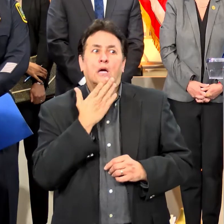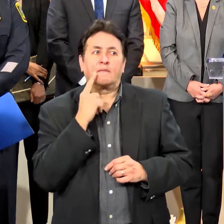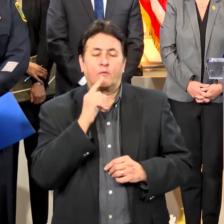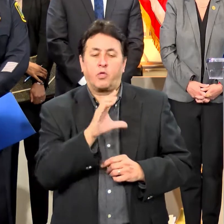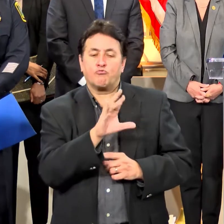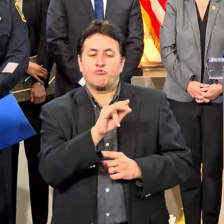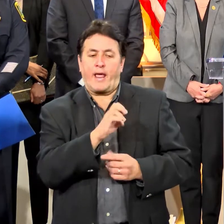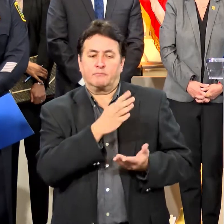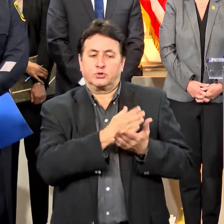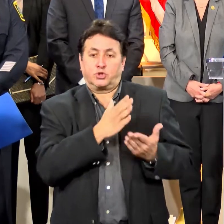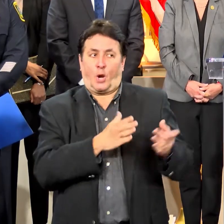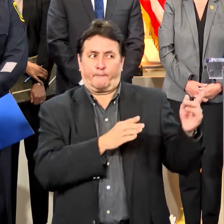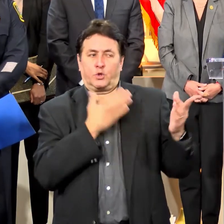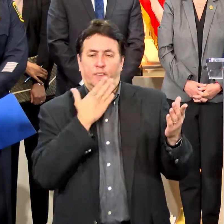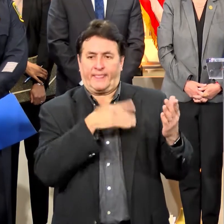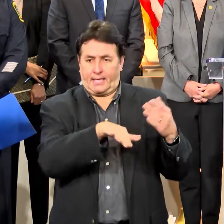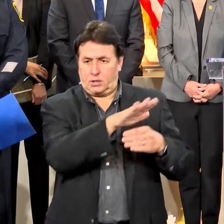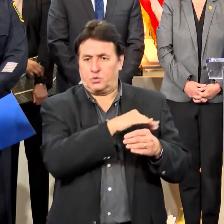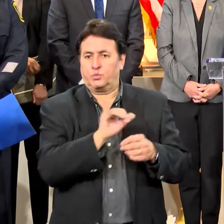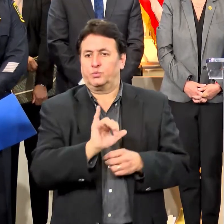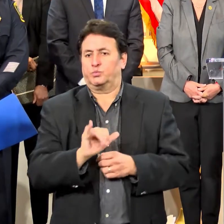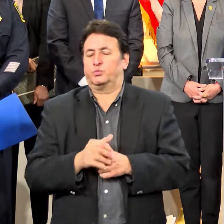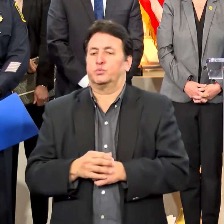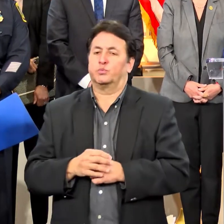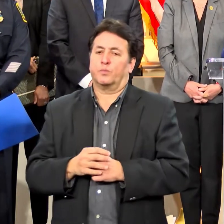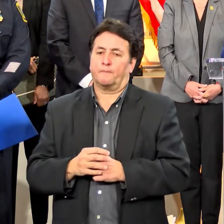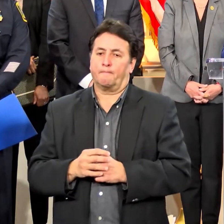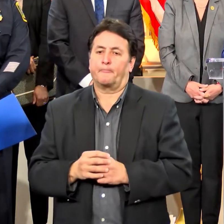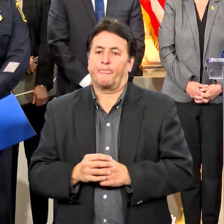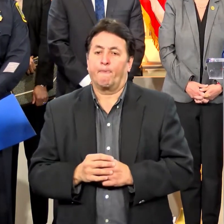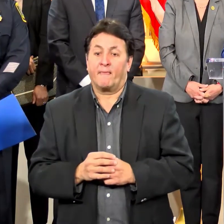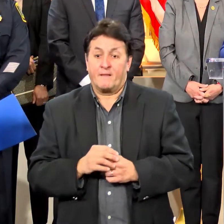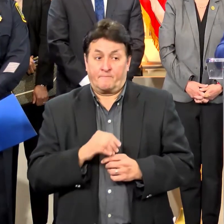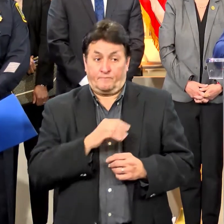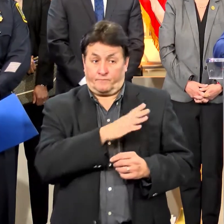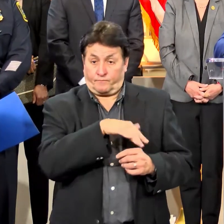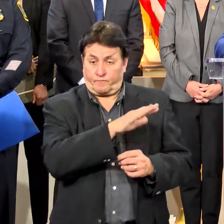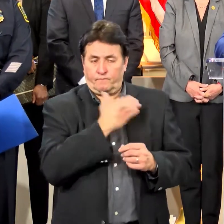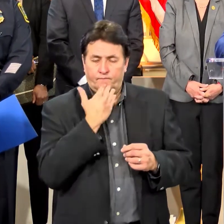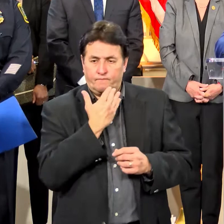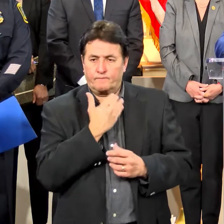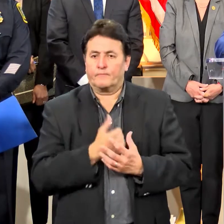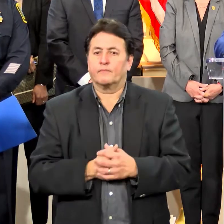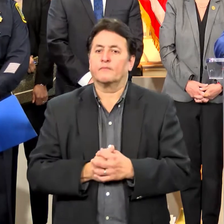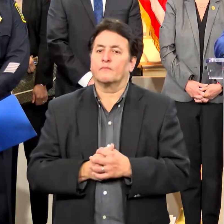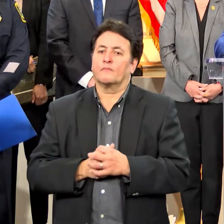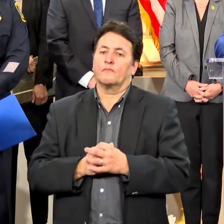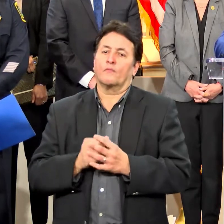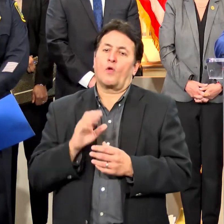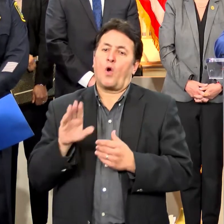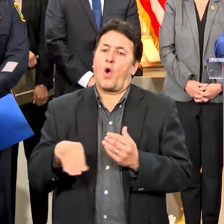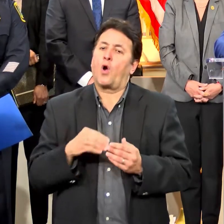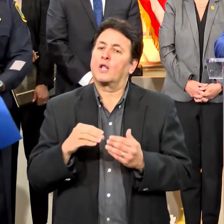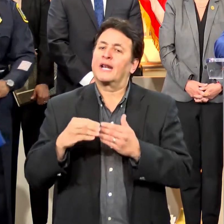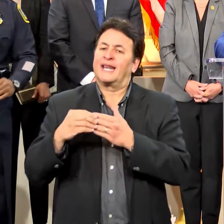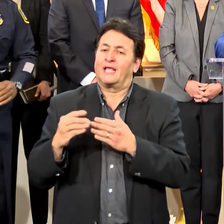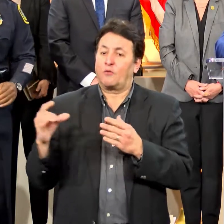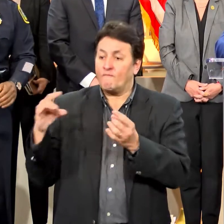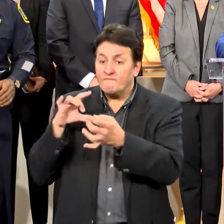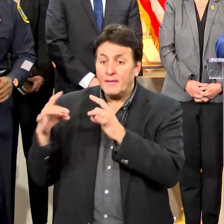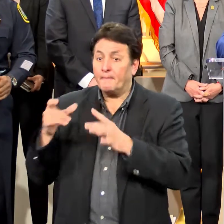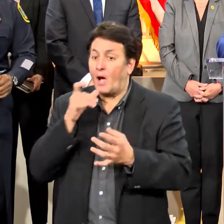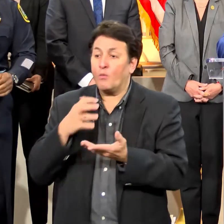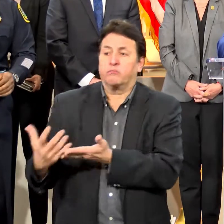more from Crime Stoppers. I want to thank community leaders who provided input and others.